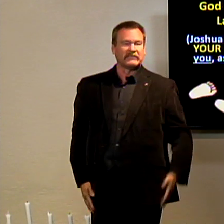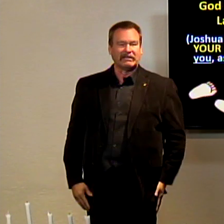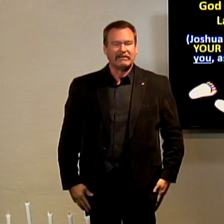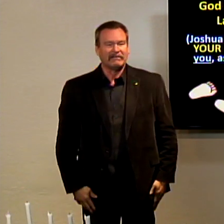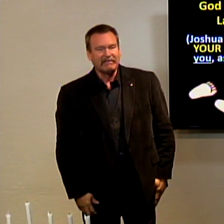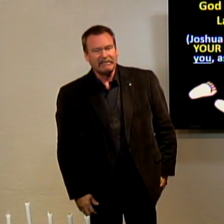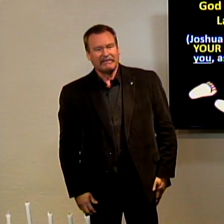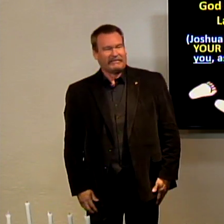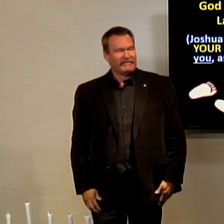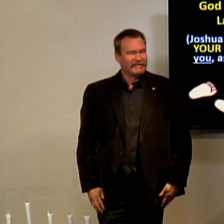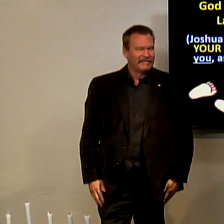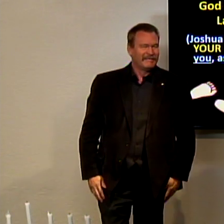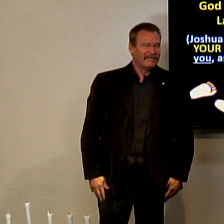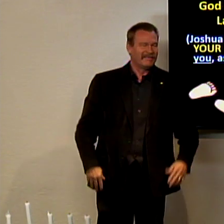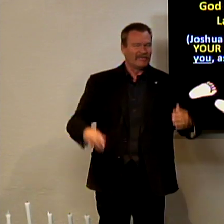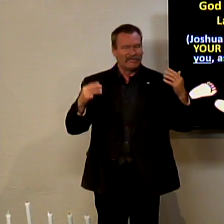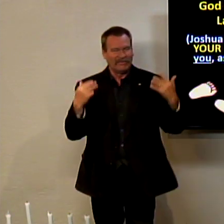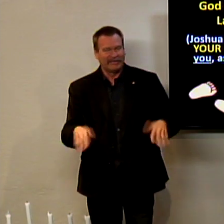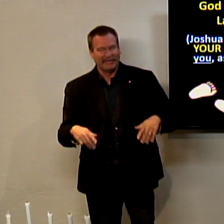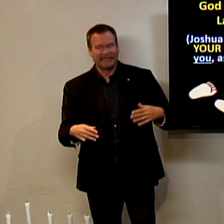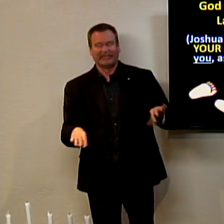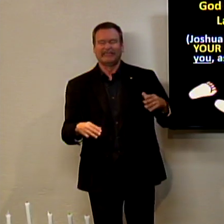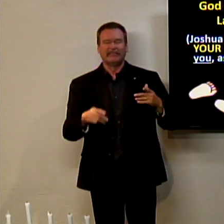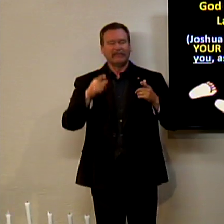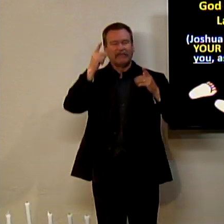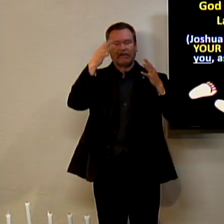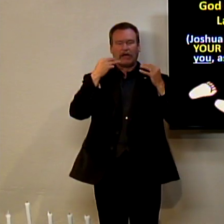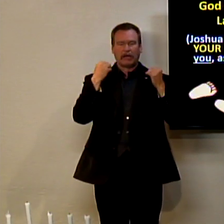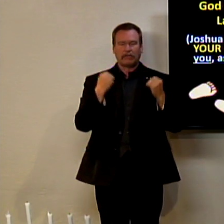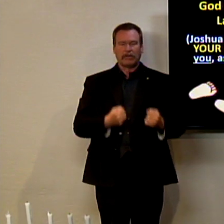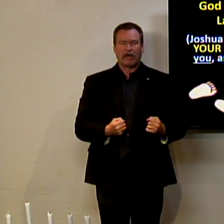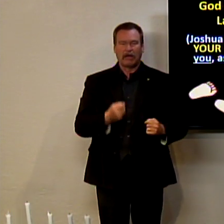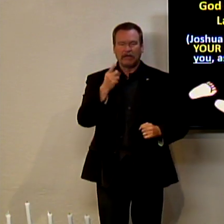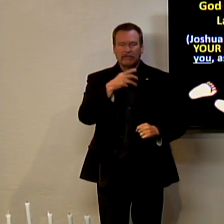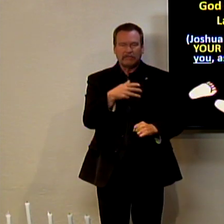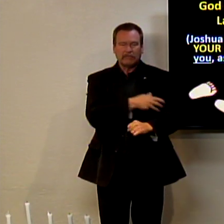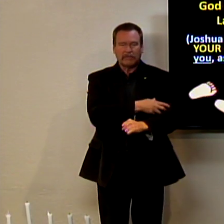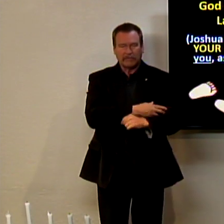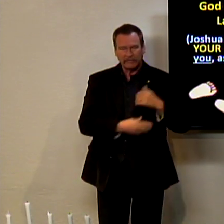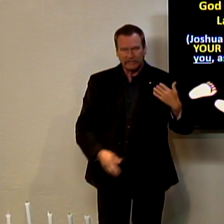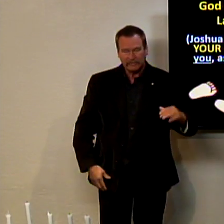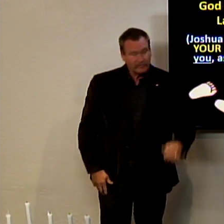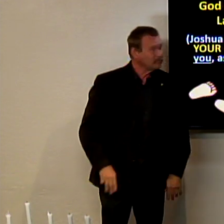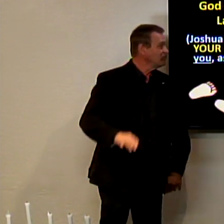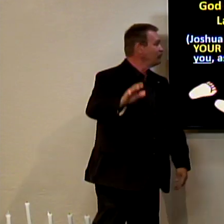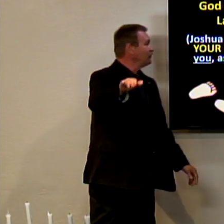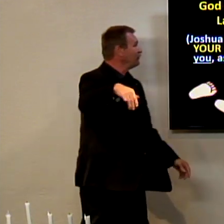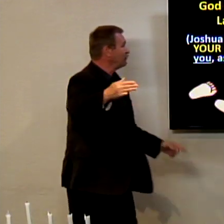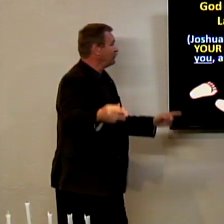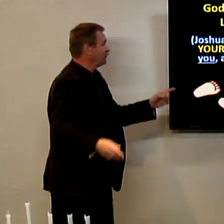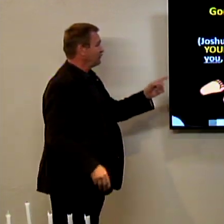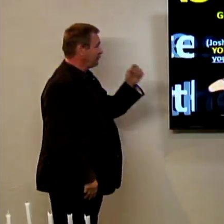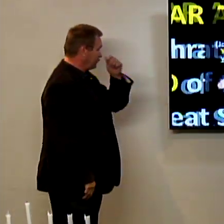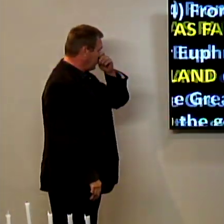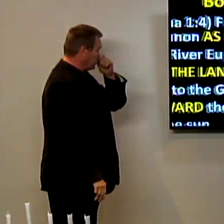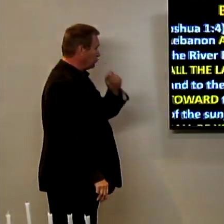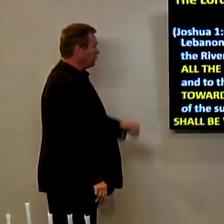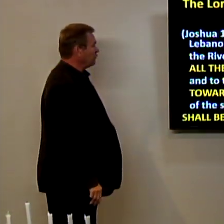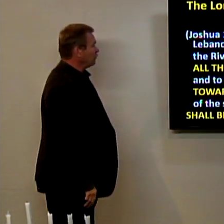be yours. I give it to you, children of Israel. That was a powerful promise. Those